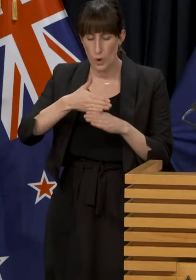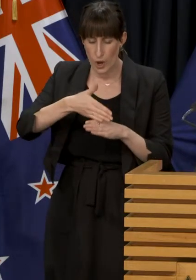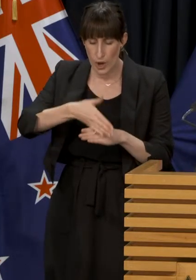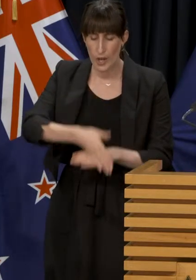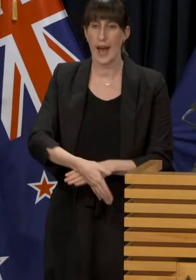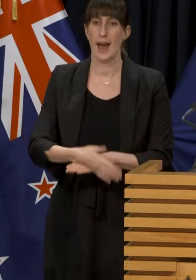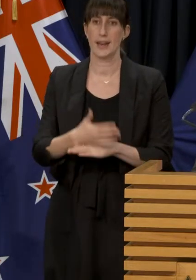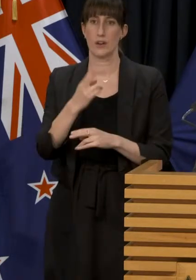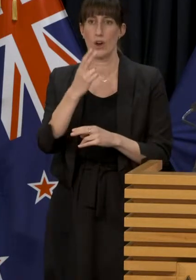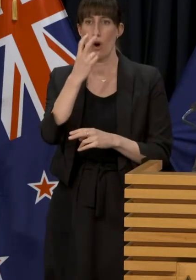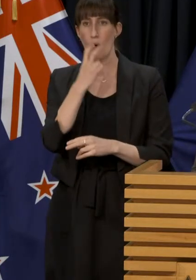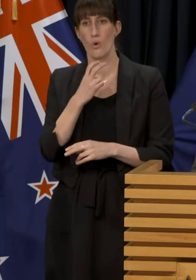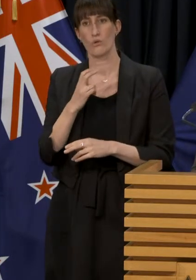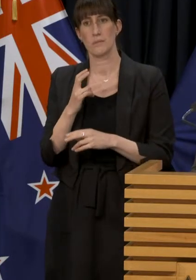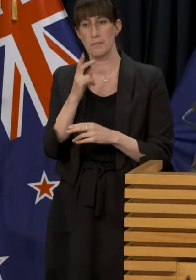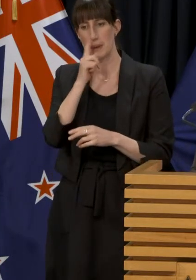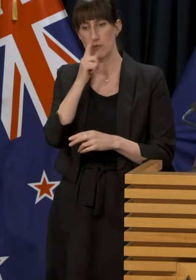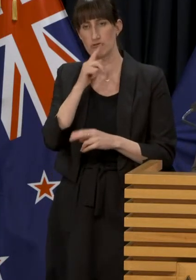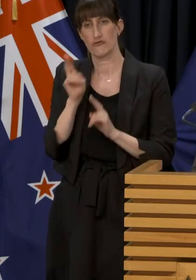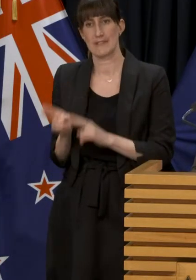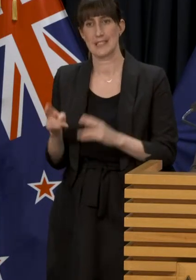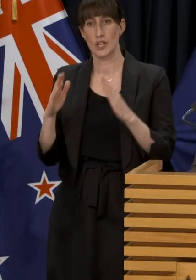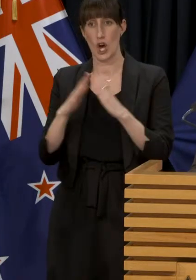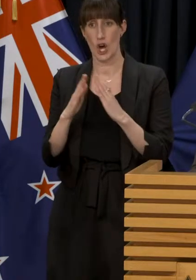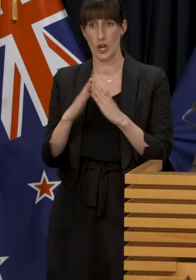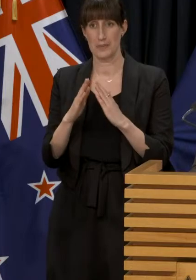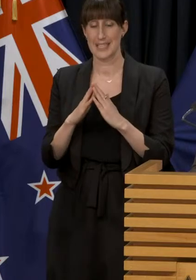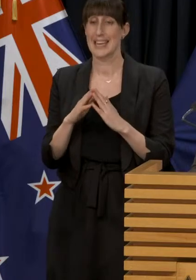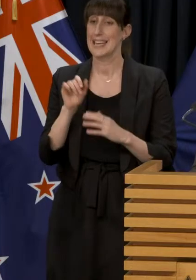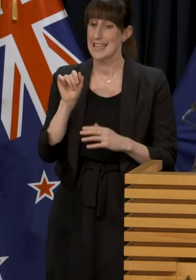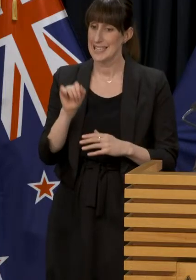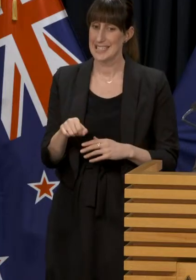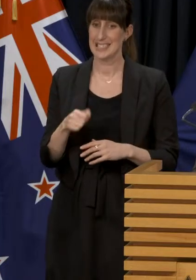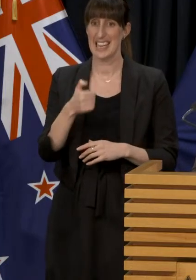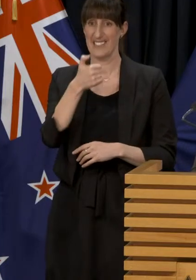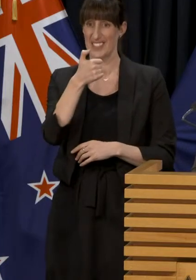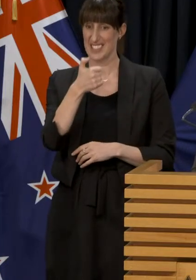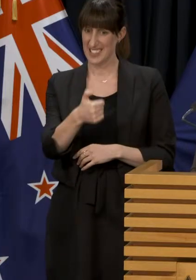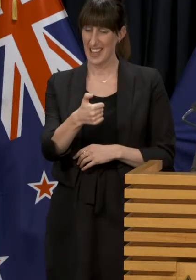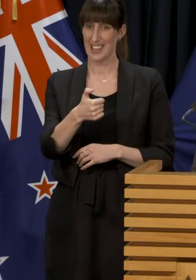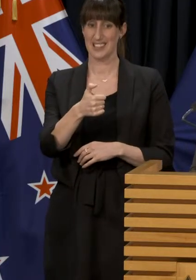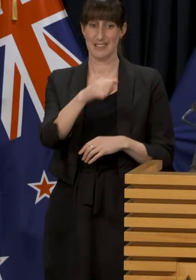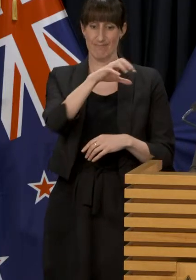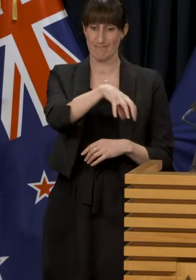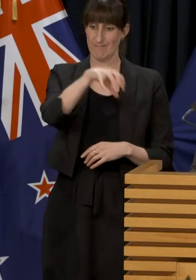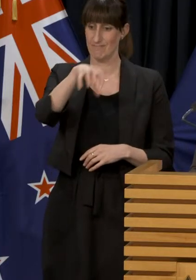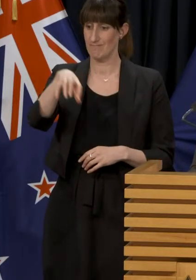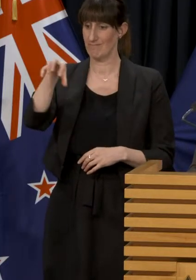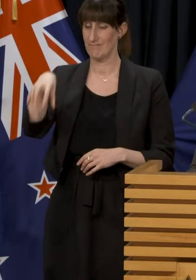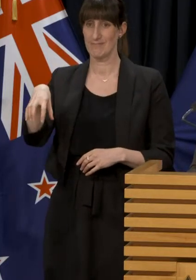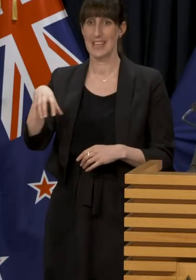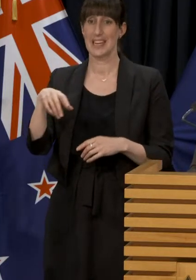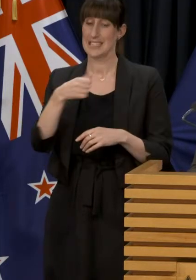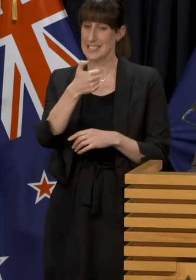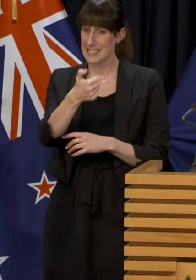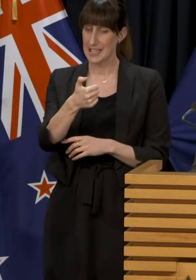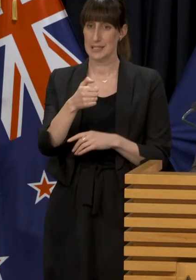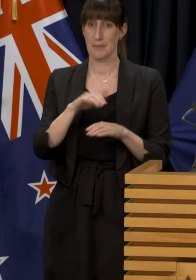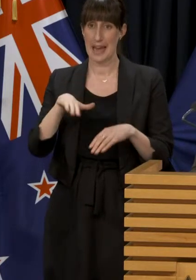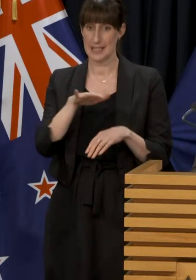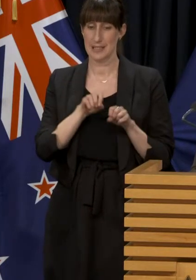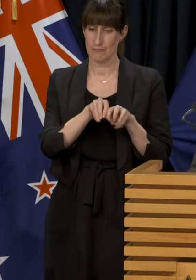during the earlier outbreak in this country. Yes, we had infections in 6 of our facilities, but that was 6 of over